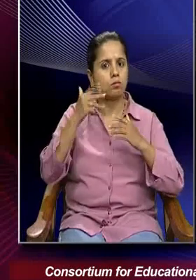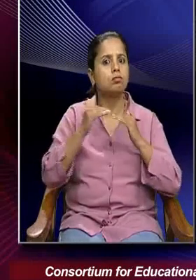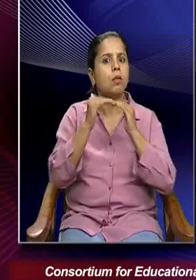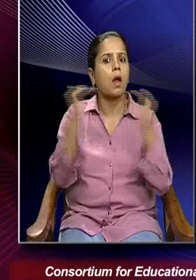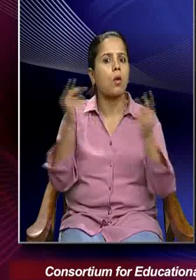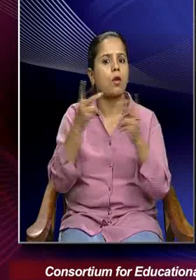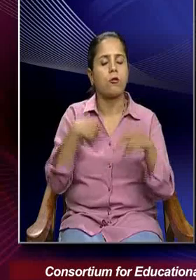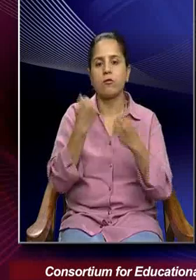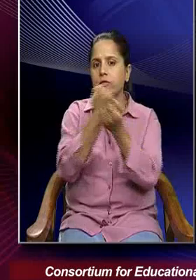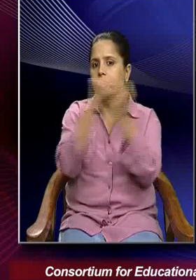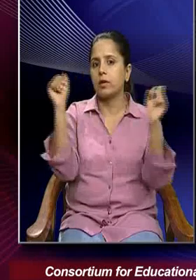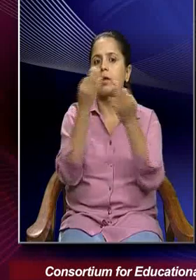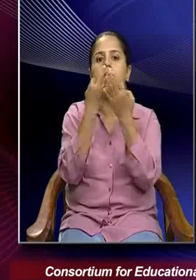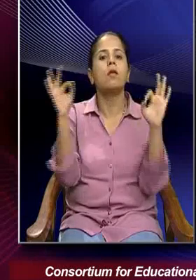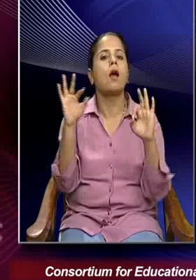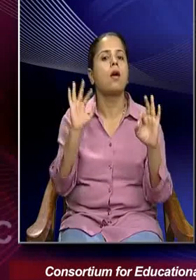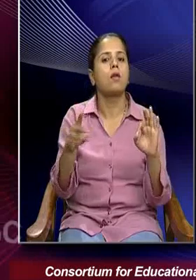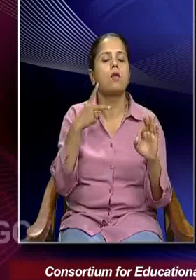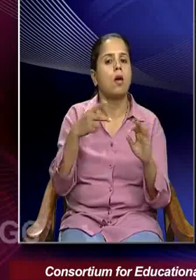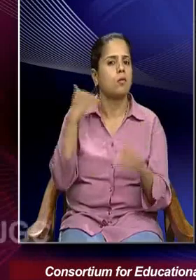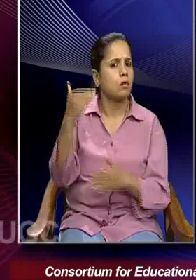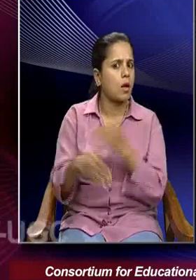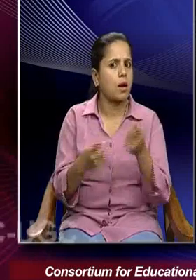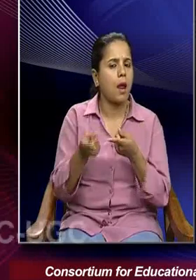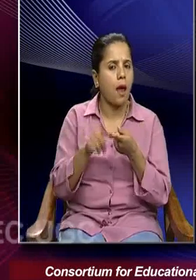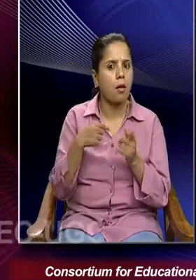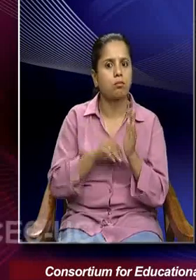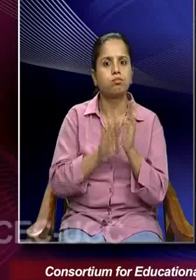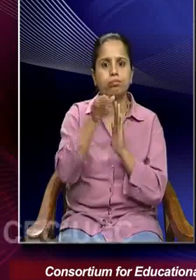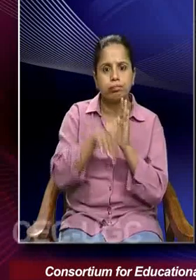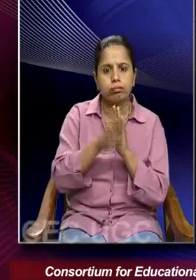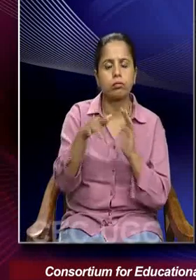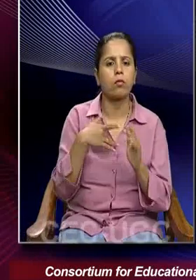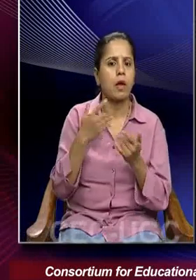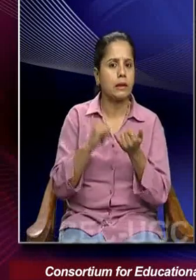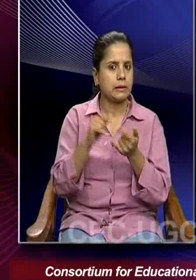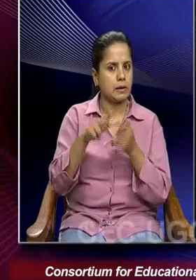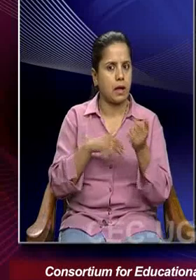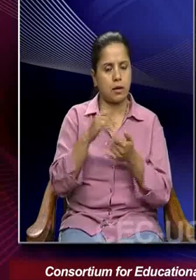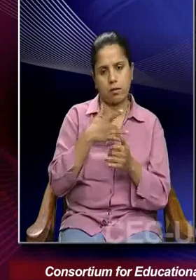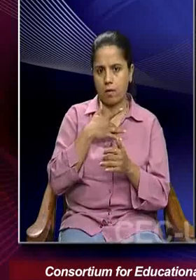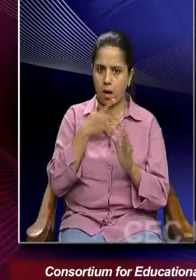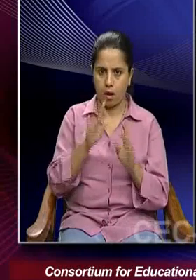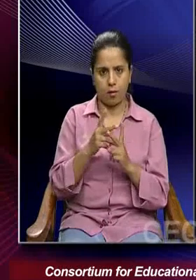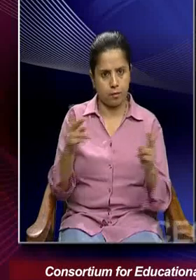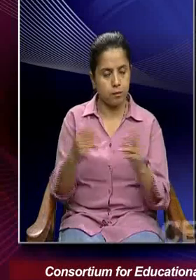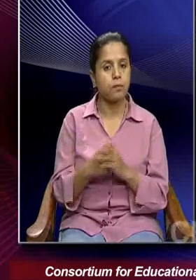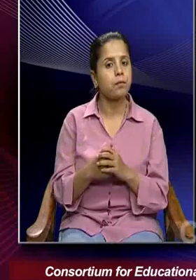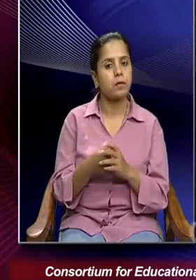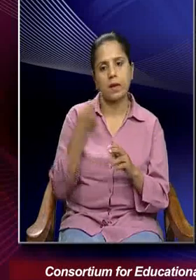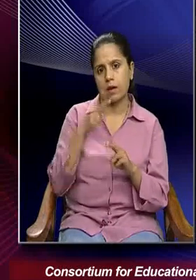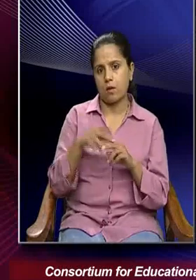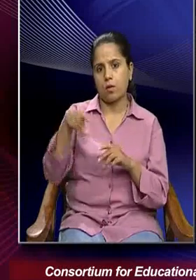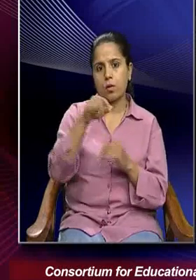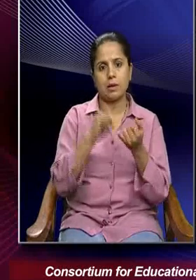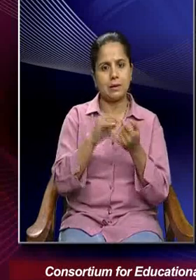and freedom from the constant fluctuations of the senses. Fine. So if senses